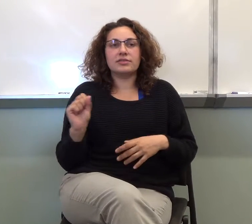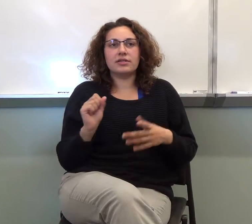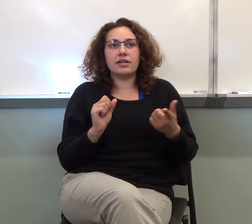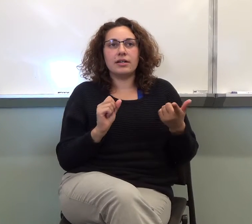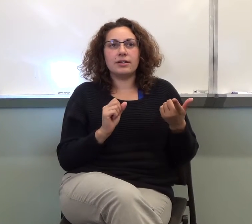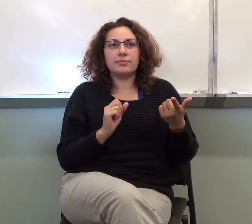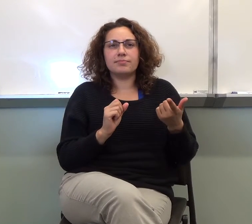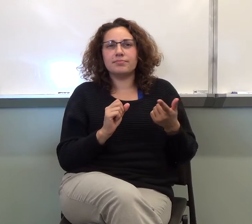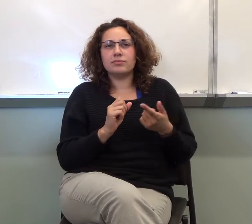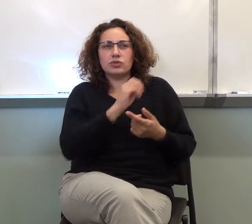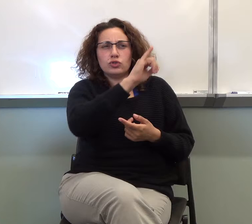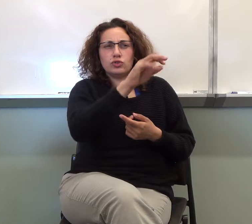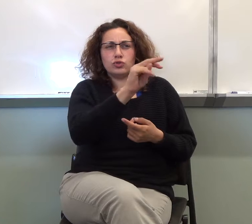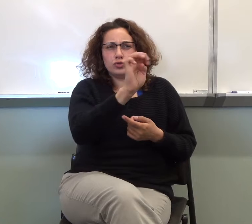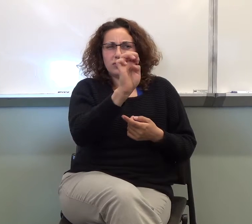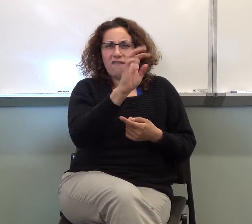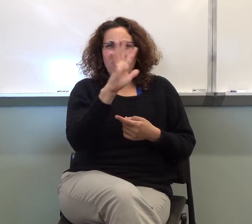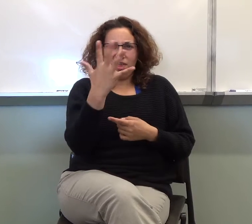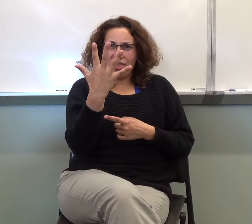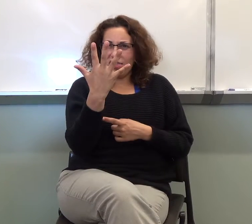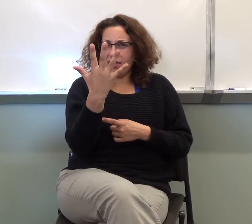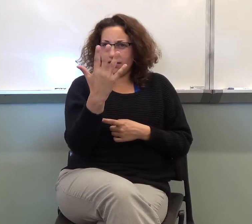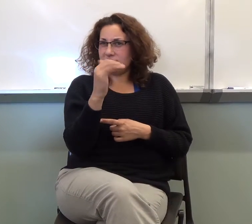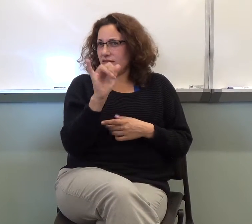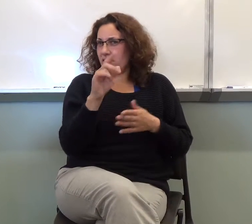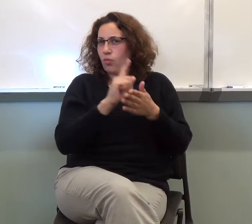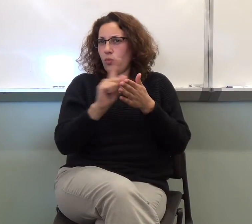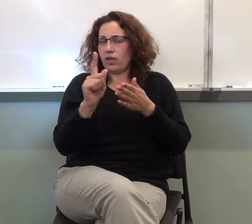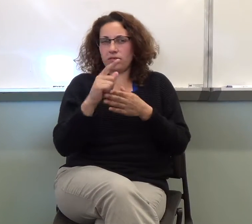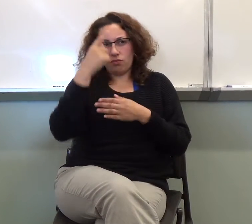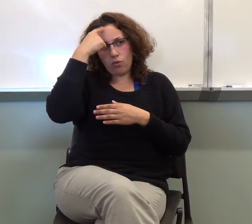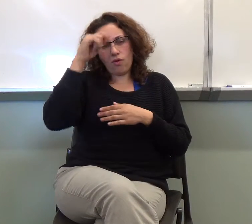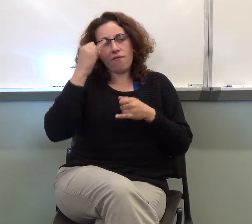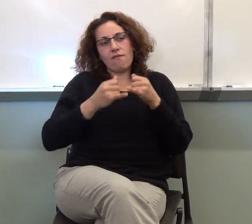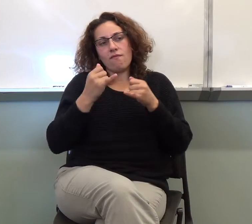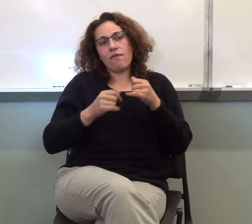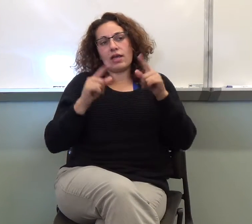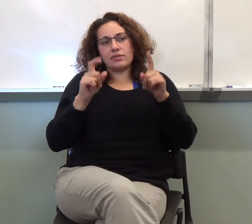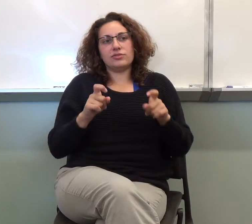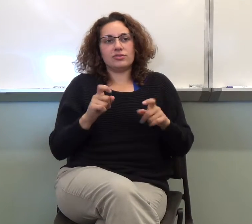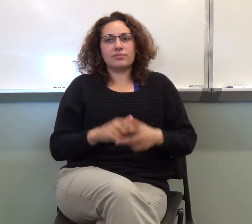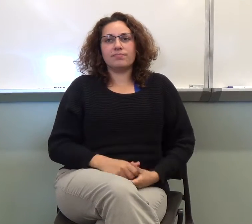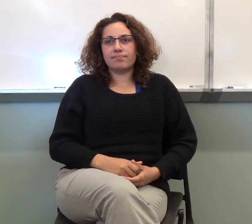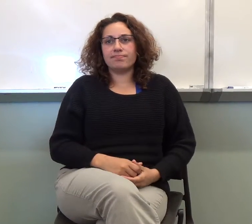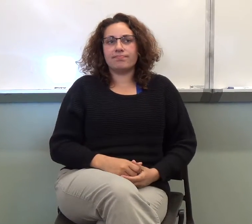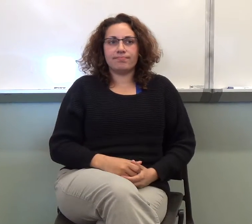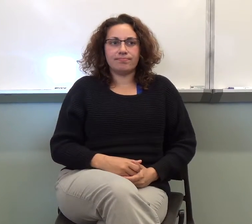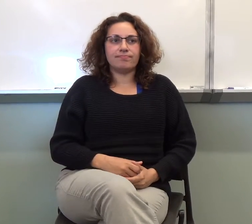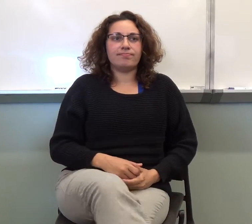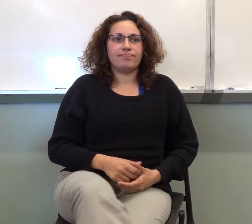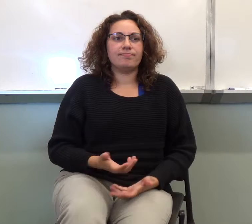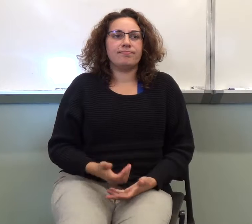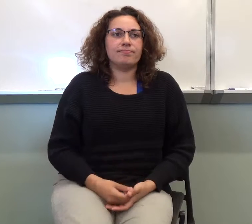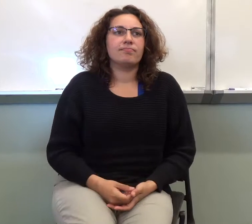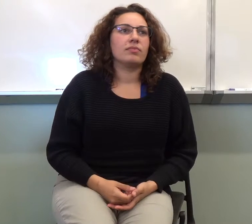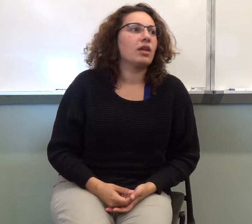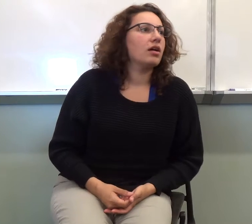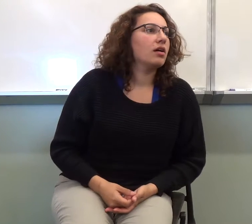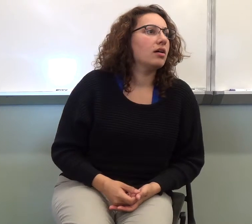No, I mean, it's really bad news, because I have a flight out of here on June 7th. Me too. Who else is? We're all just leaving,